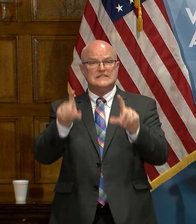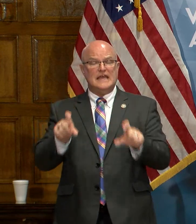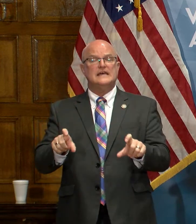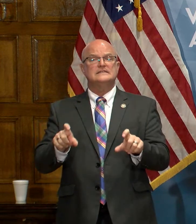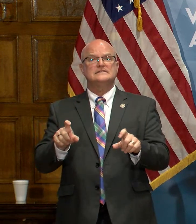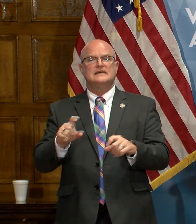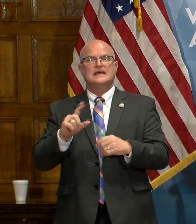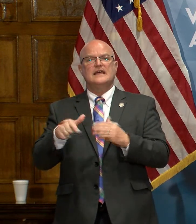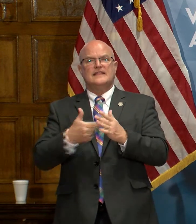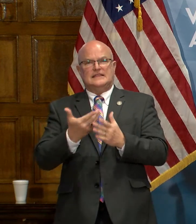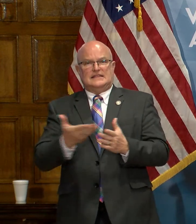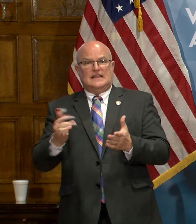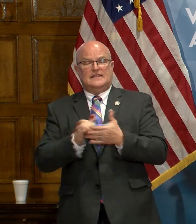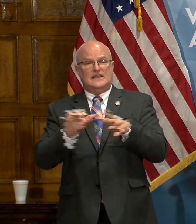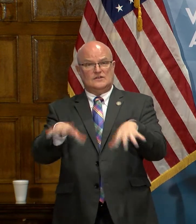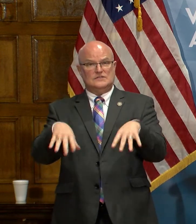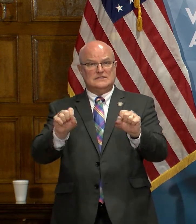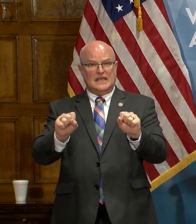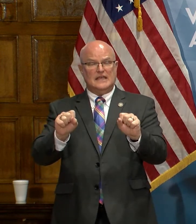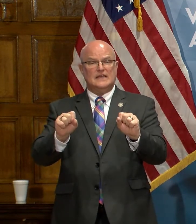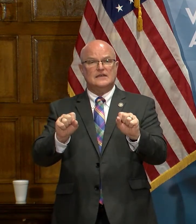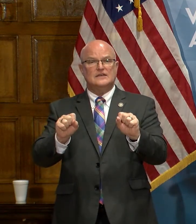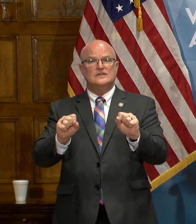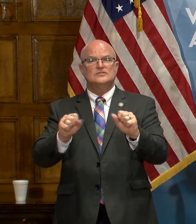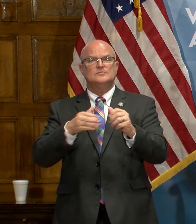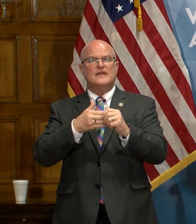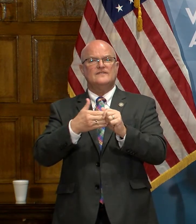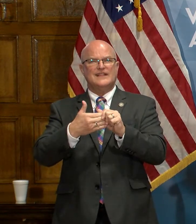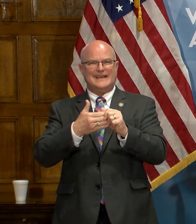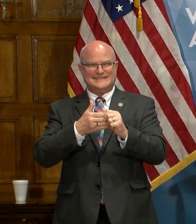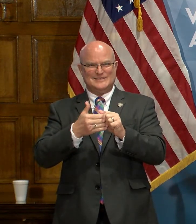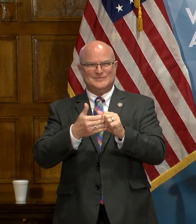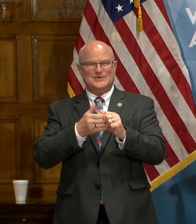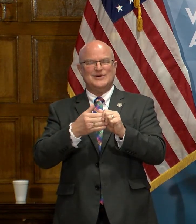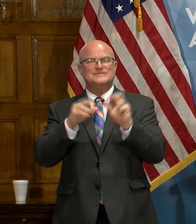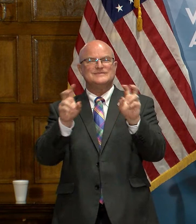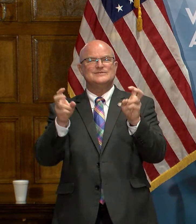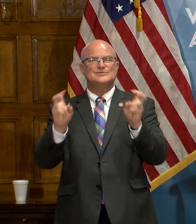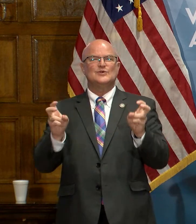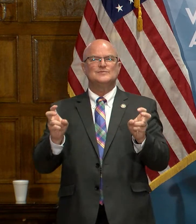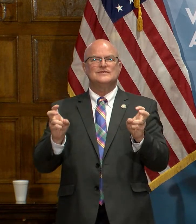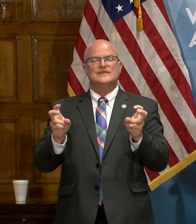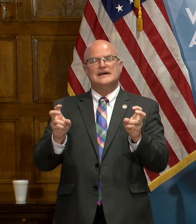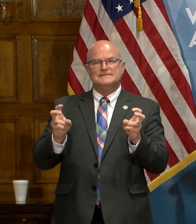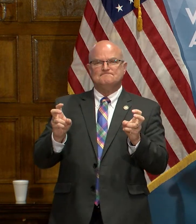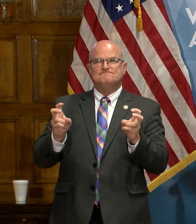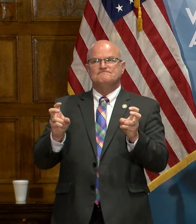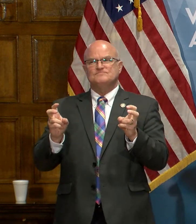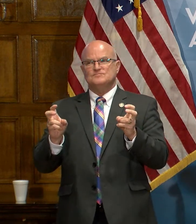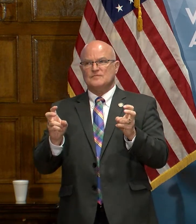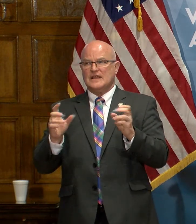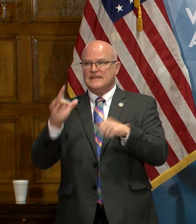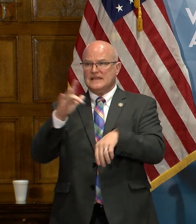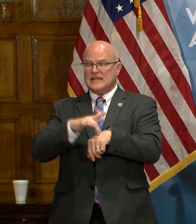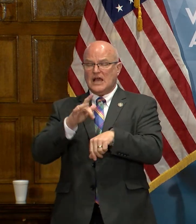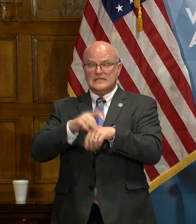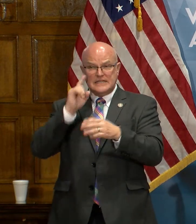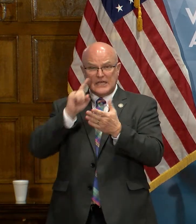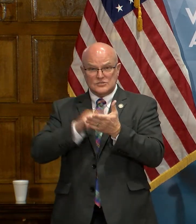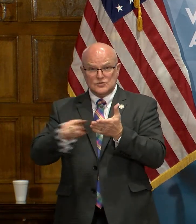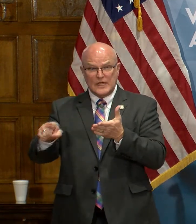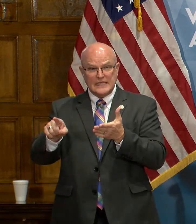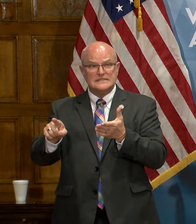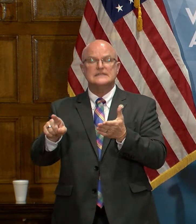the steps that are taken to be flexible in terms of the contact